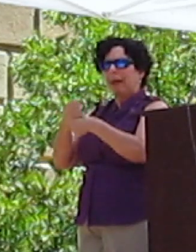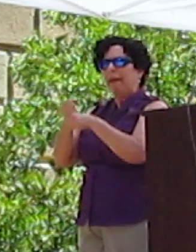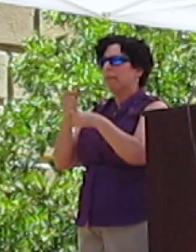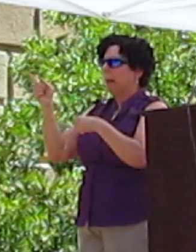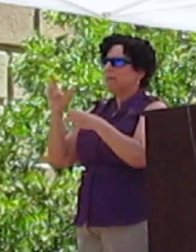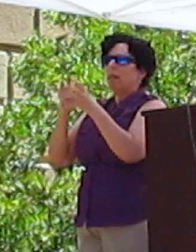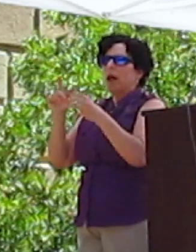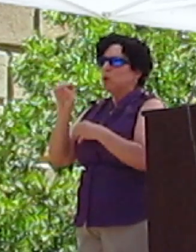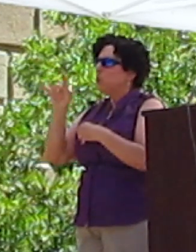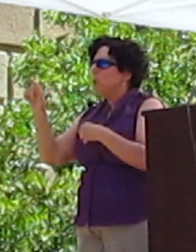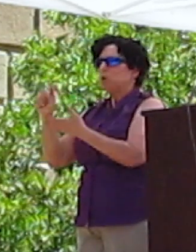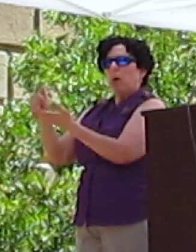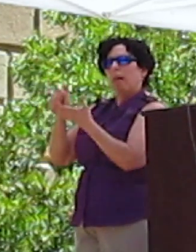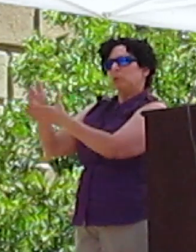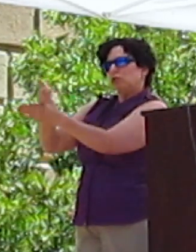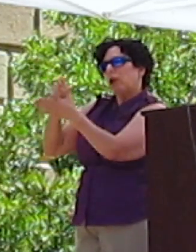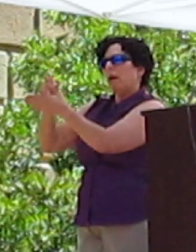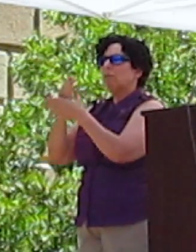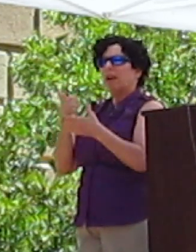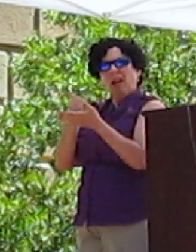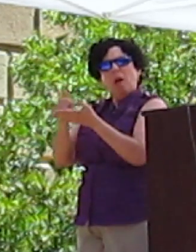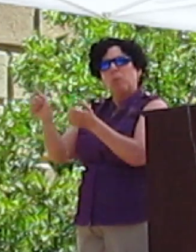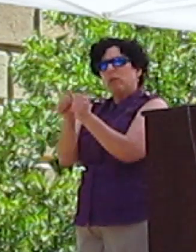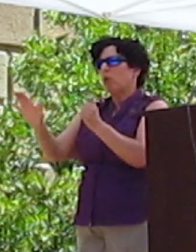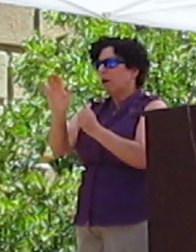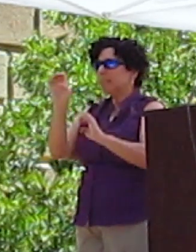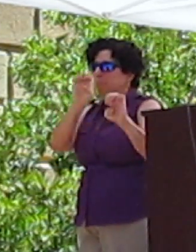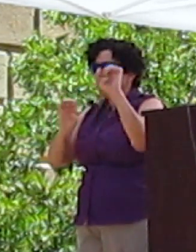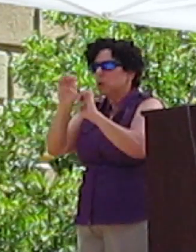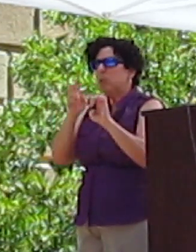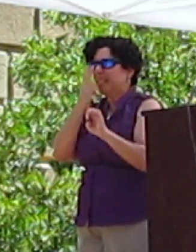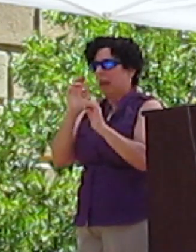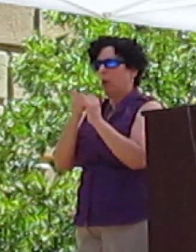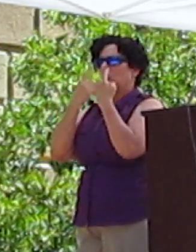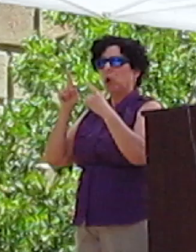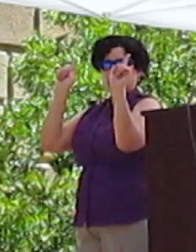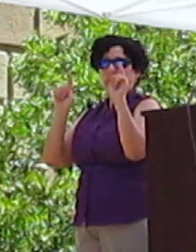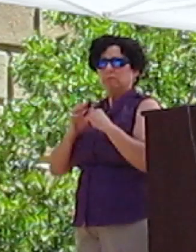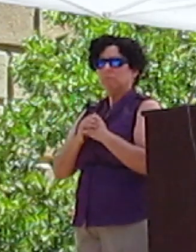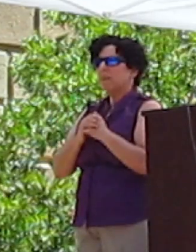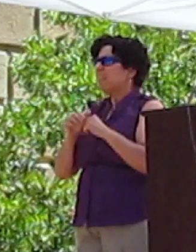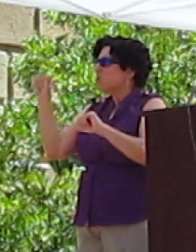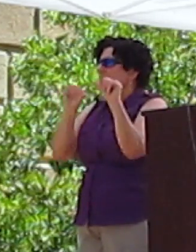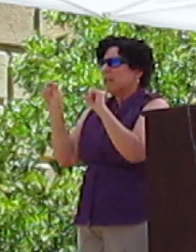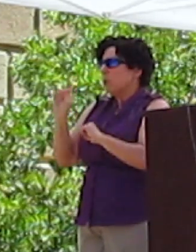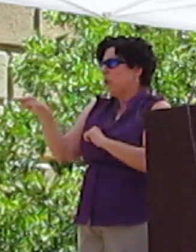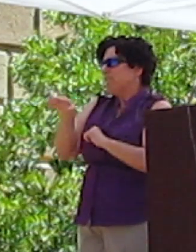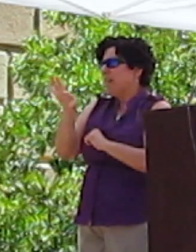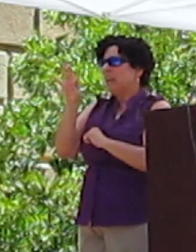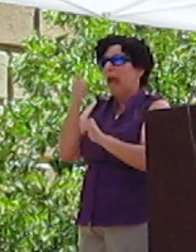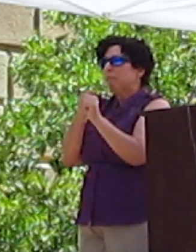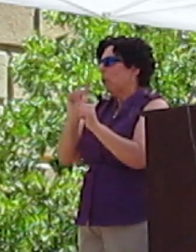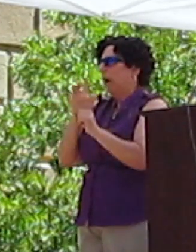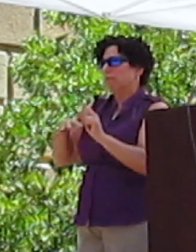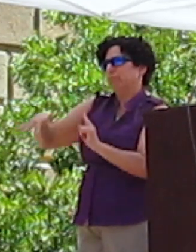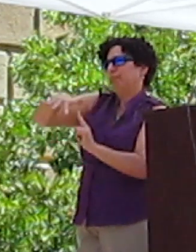of tools to share, and they can help you with your experiments so you can understand how they work. There's science to be found everywhere around us.